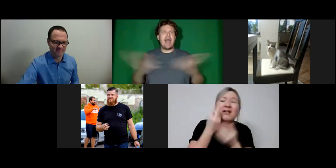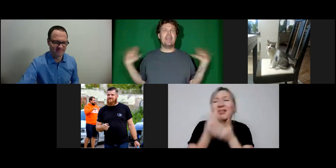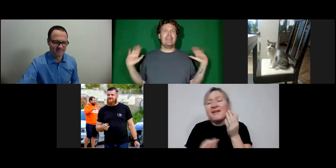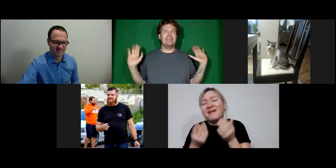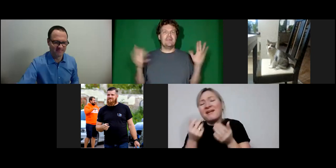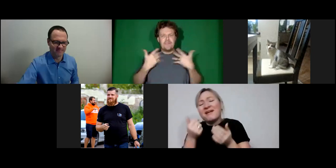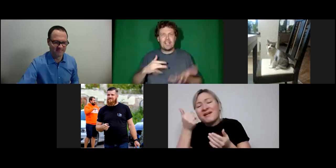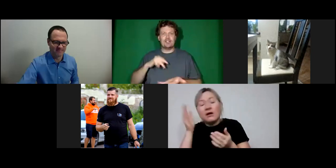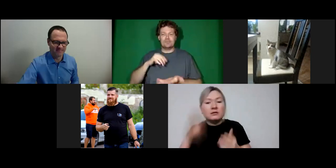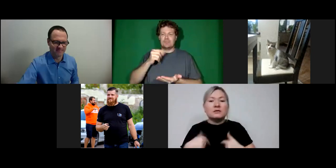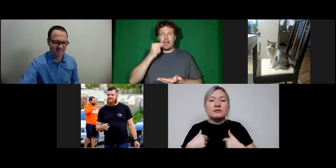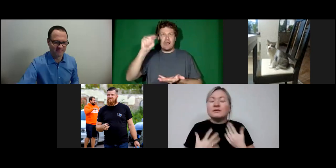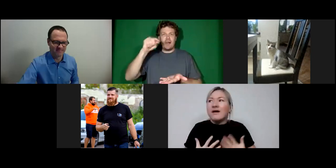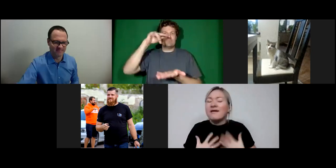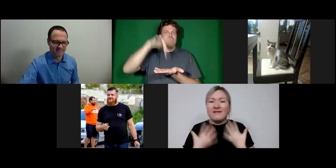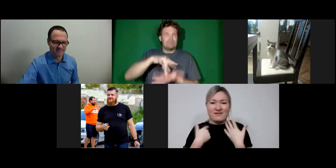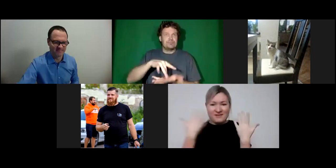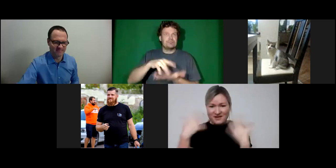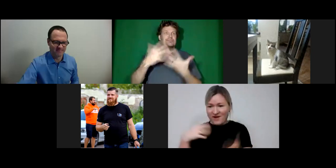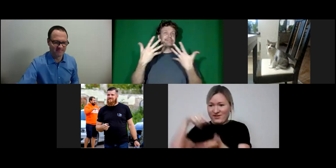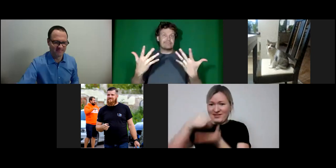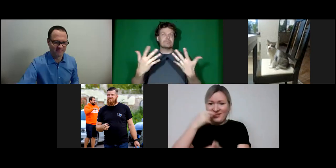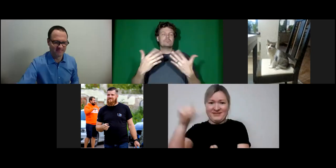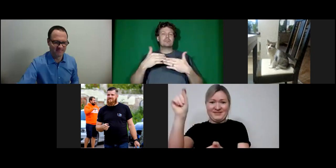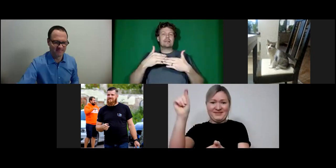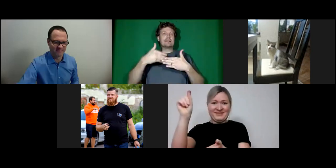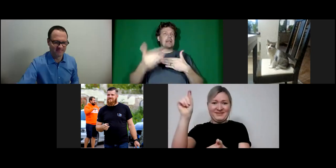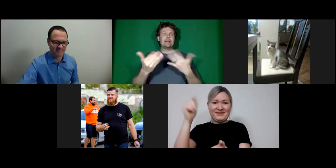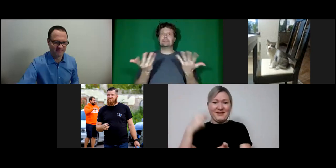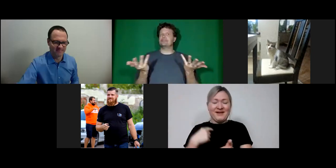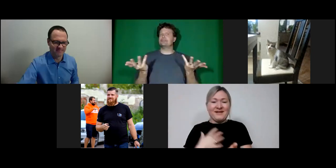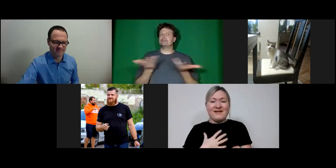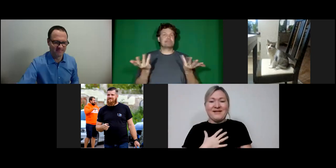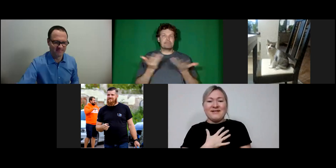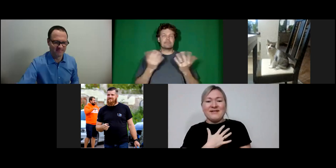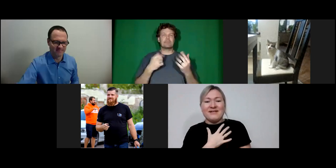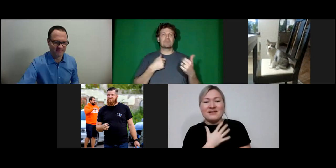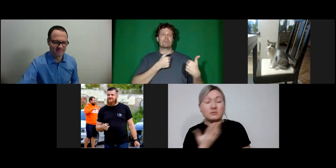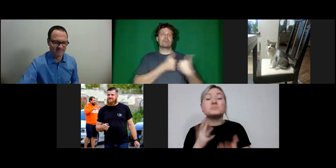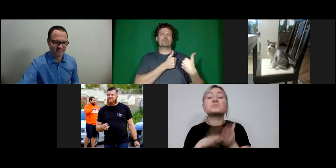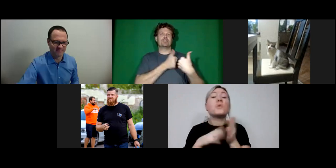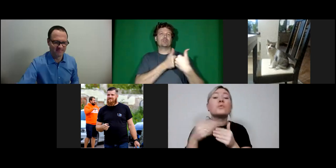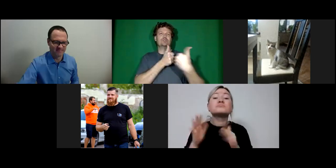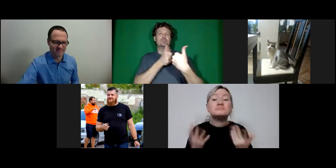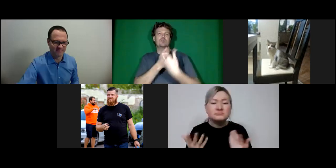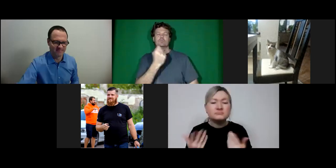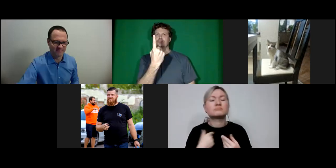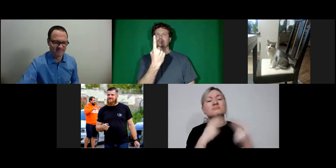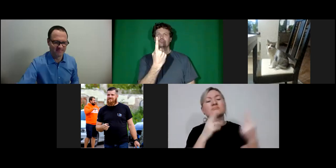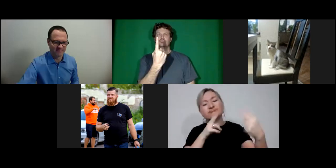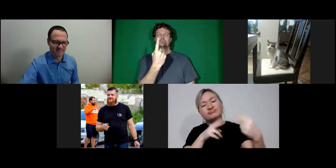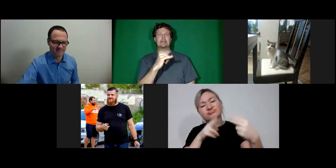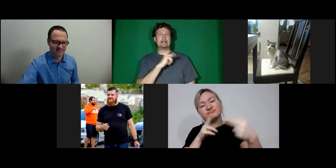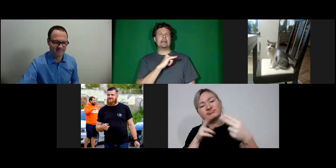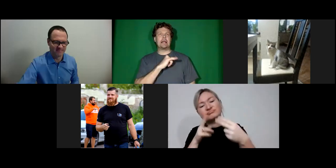I didn't care if we lost or if we won. I was just happy that I had the experience. I was able to play at such